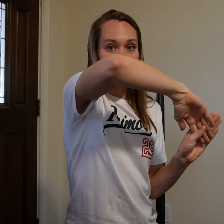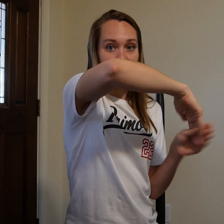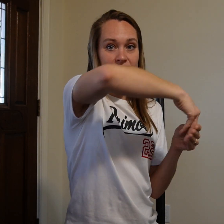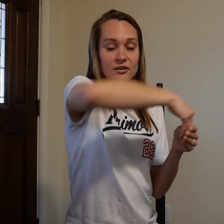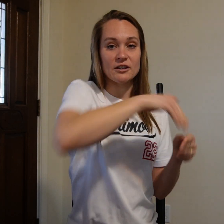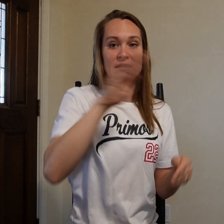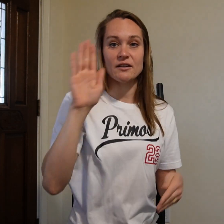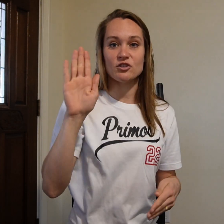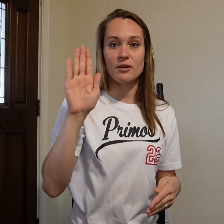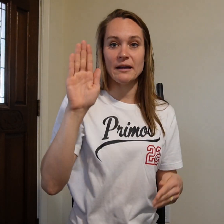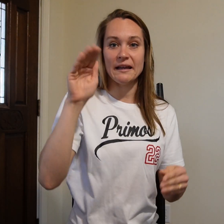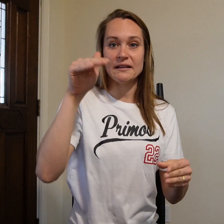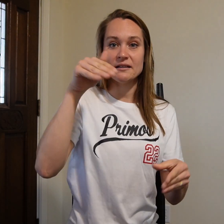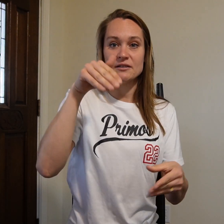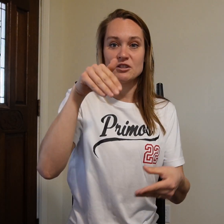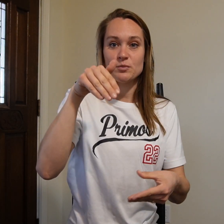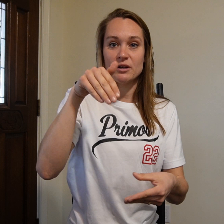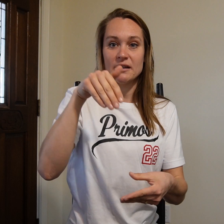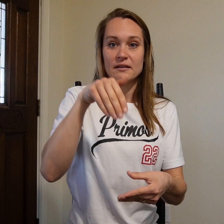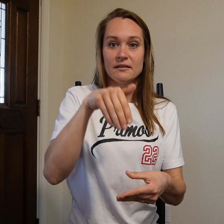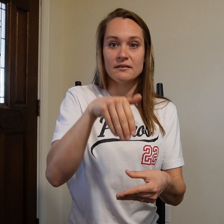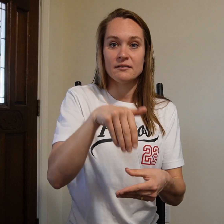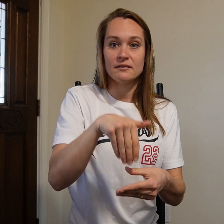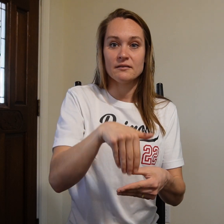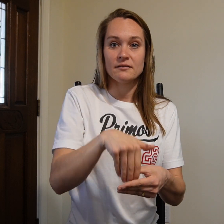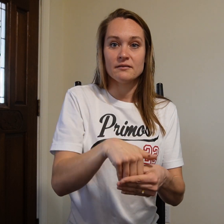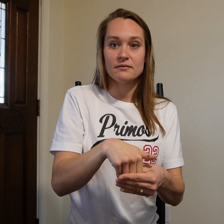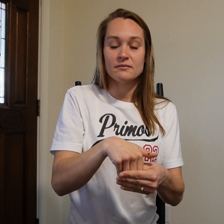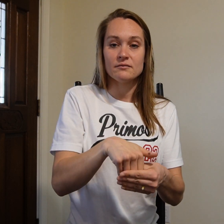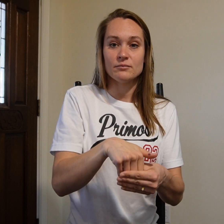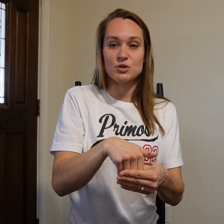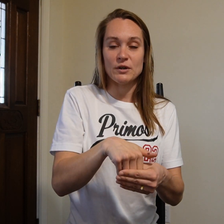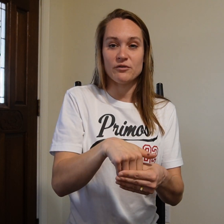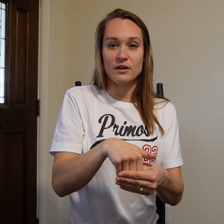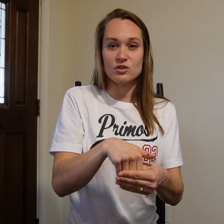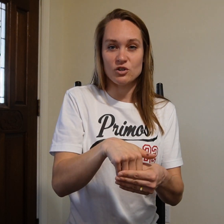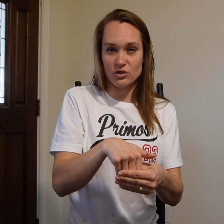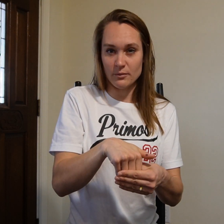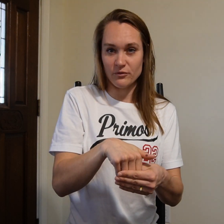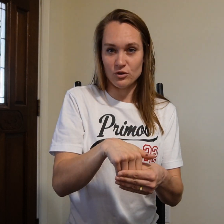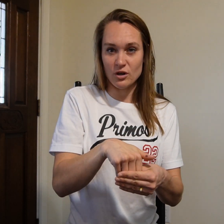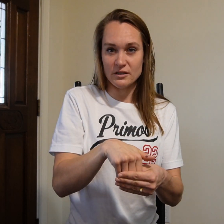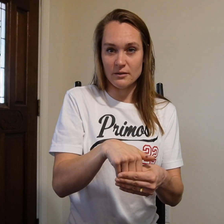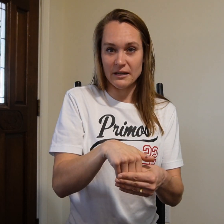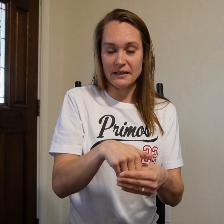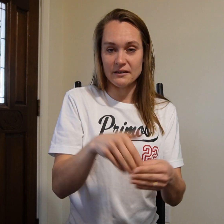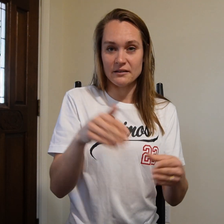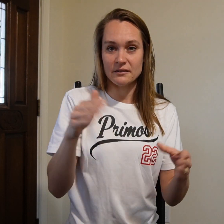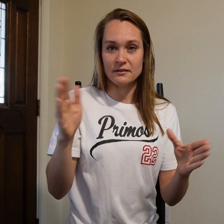See, you're going to take your dominant hand, just put it between your fingers and your thumb of your non-dominant hand.